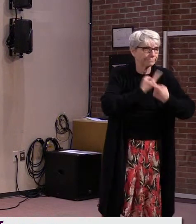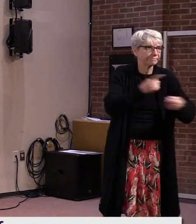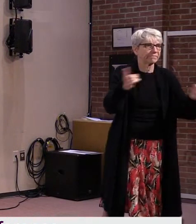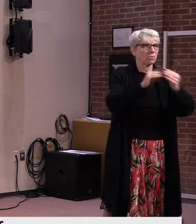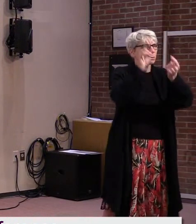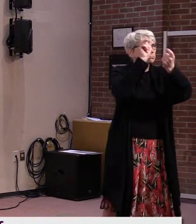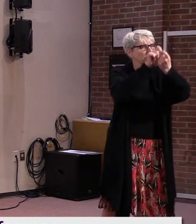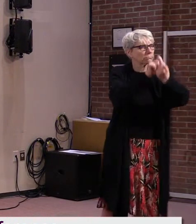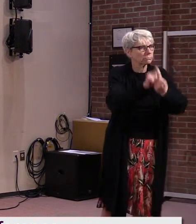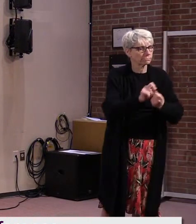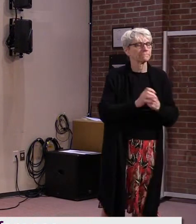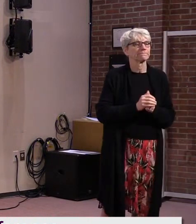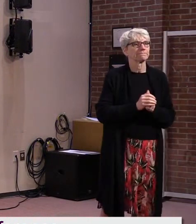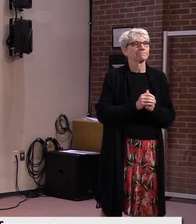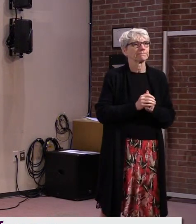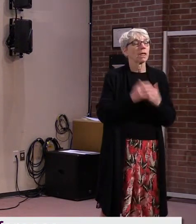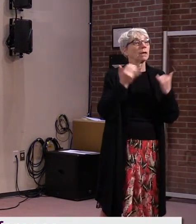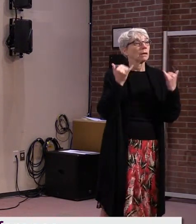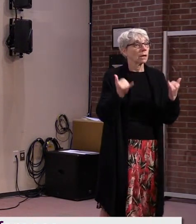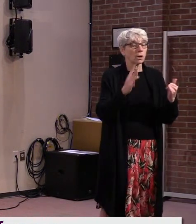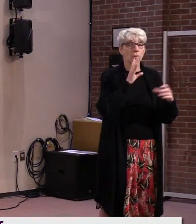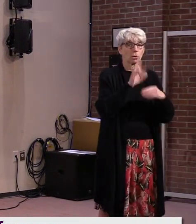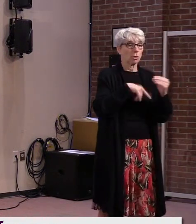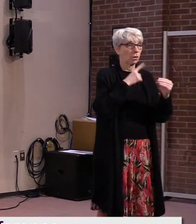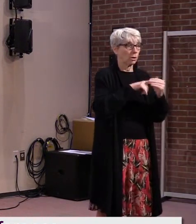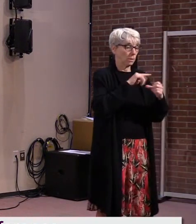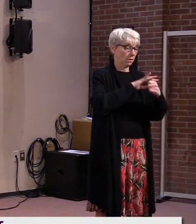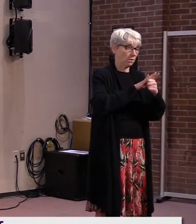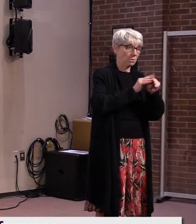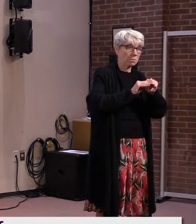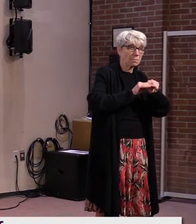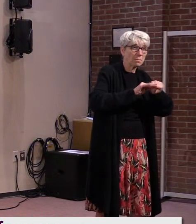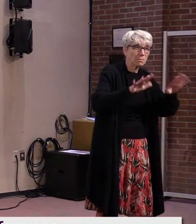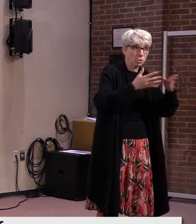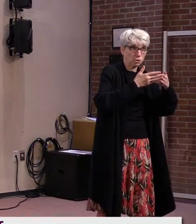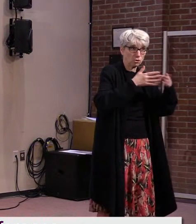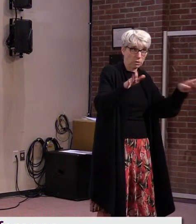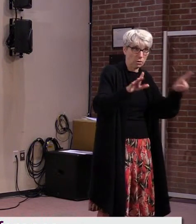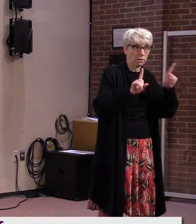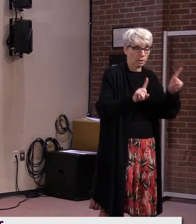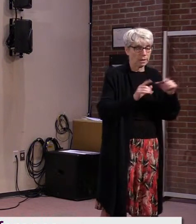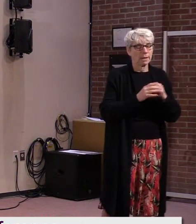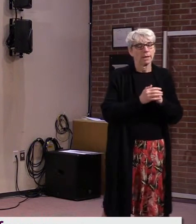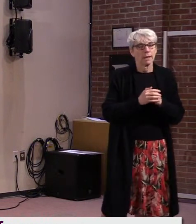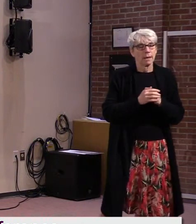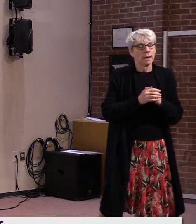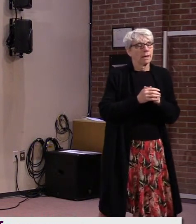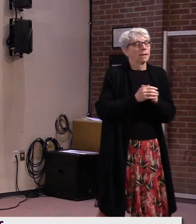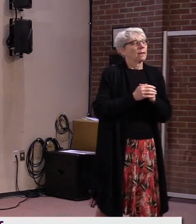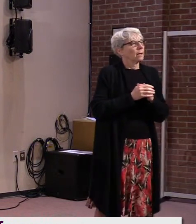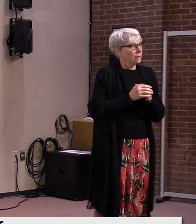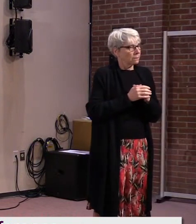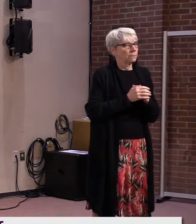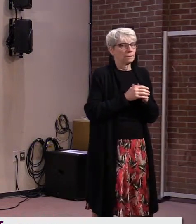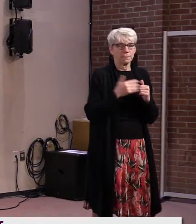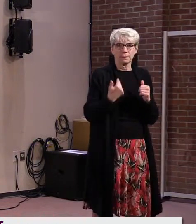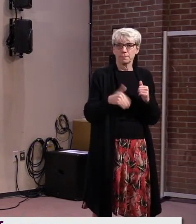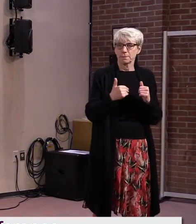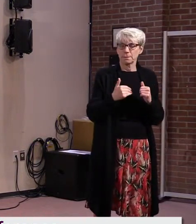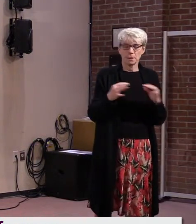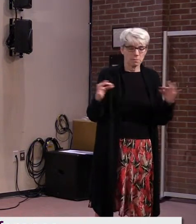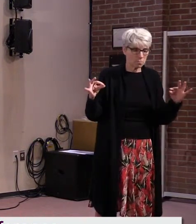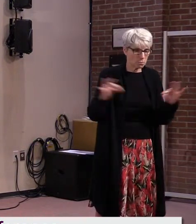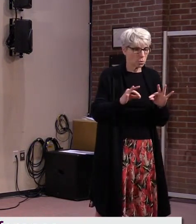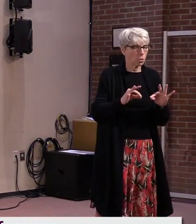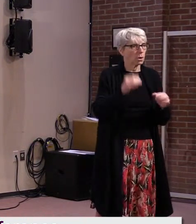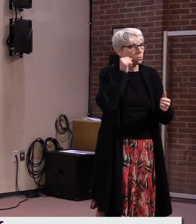to the pandemic more broadly, as we continue to grapple with the Delta variant, we must keep urging people